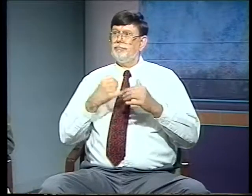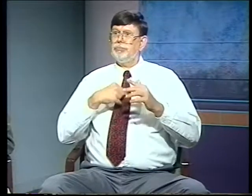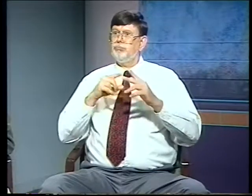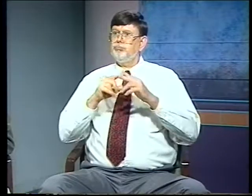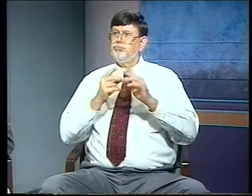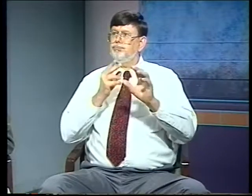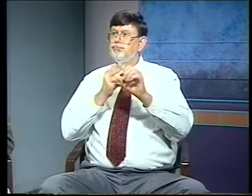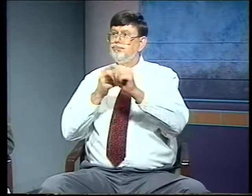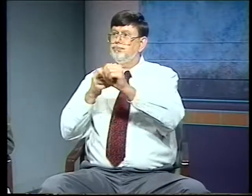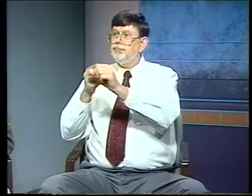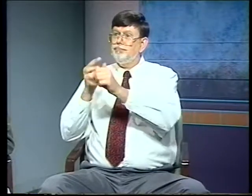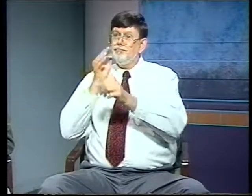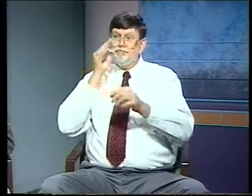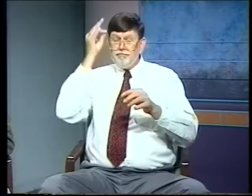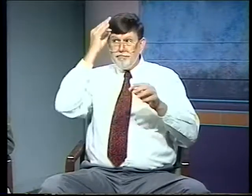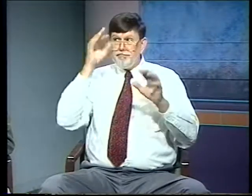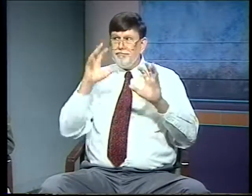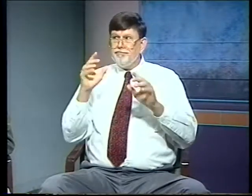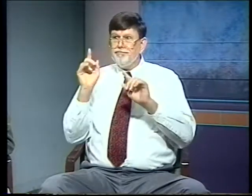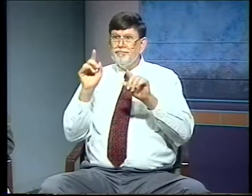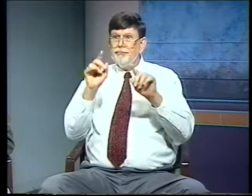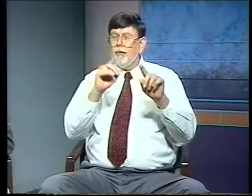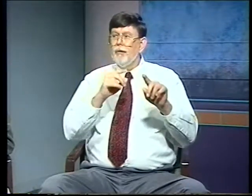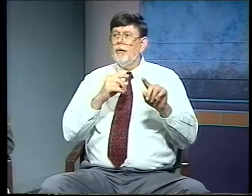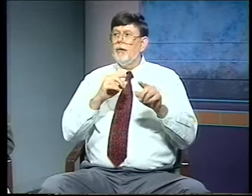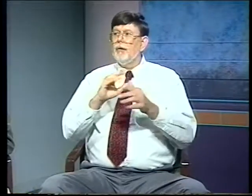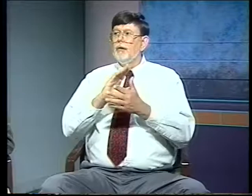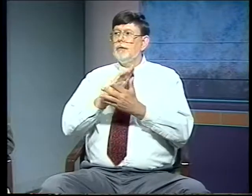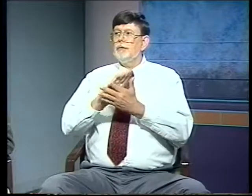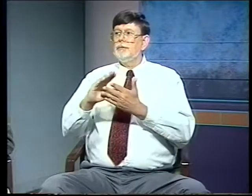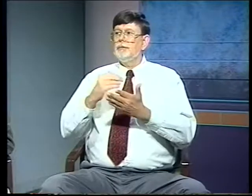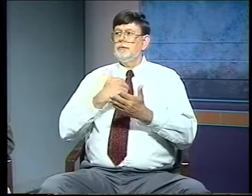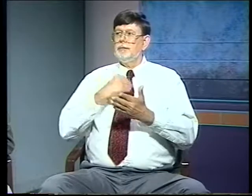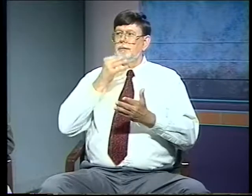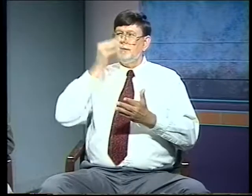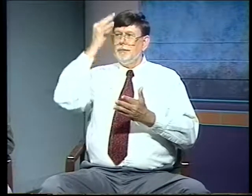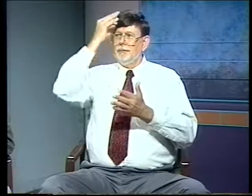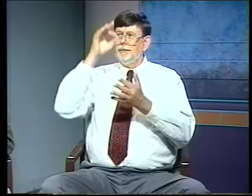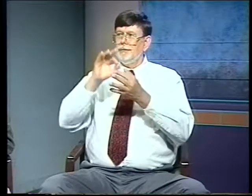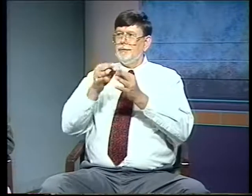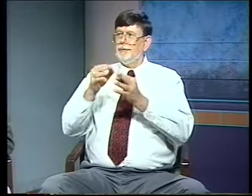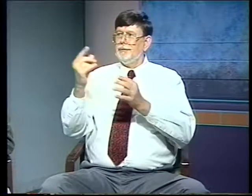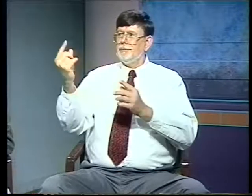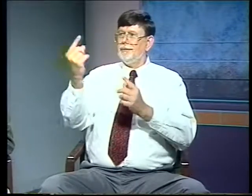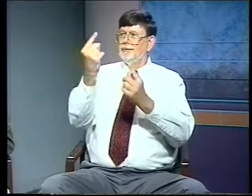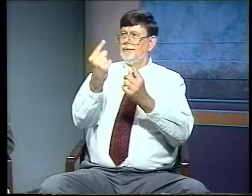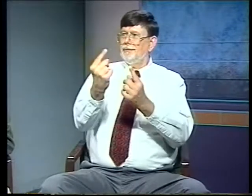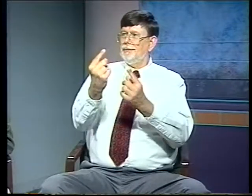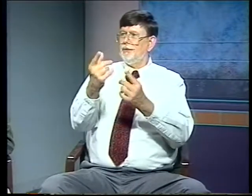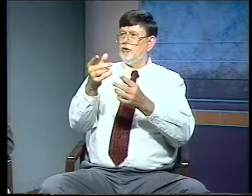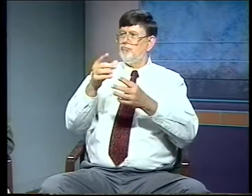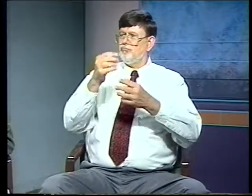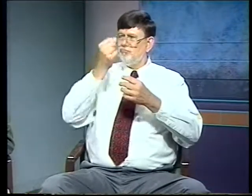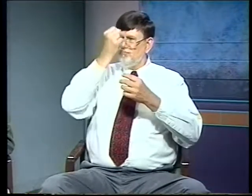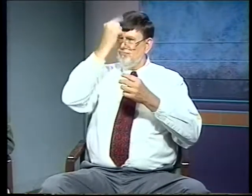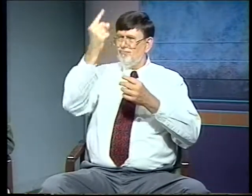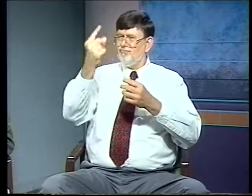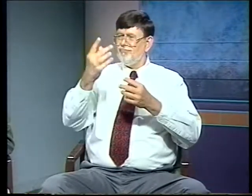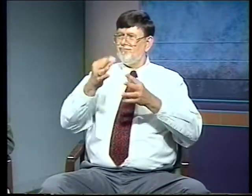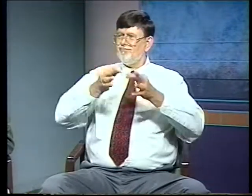up being brainwashed in this white perspective. And it was so nice to be able to have Indian interpreters when I